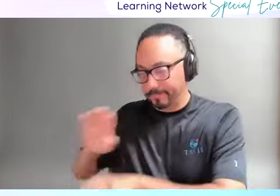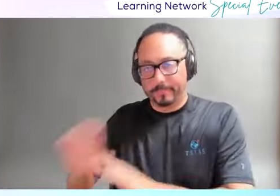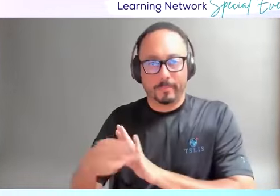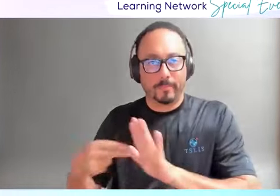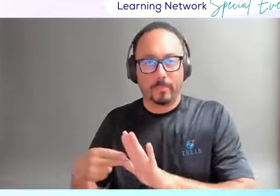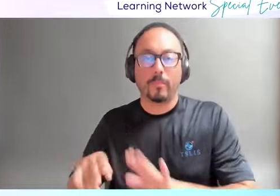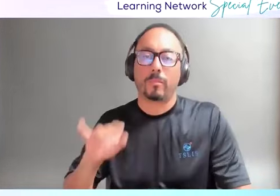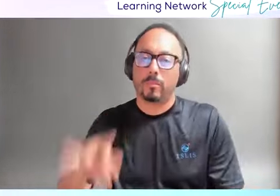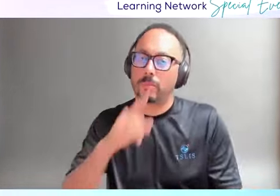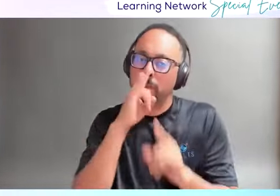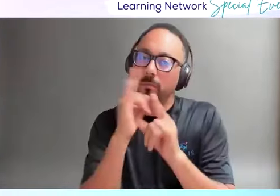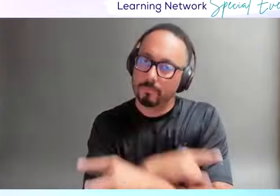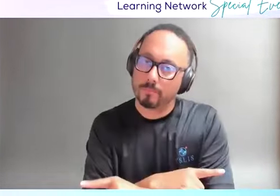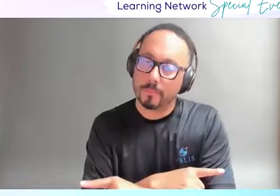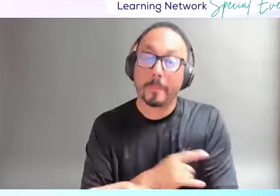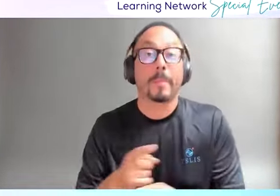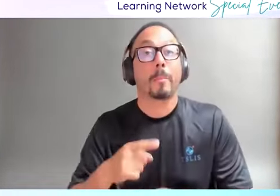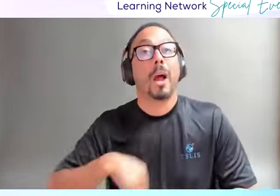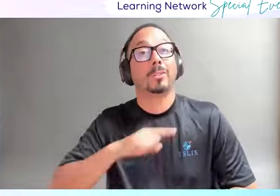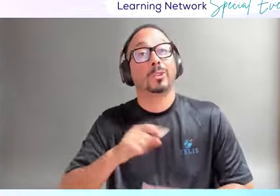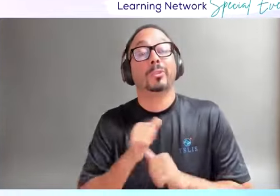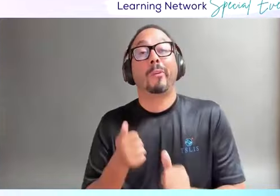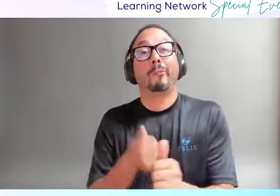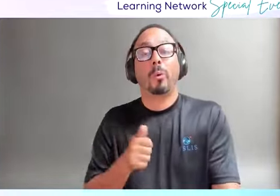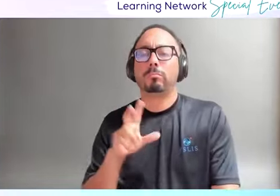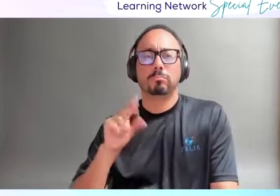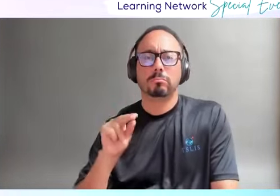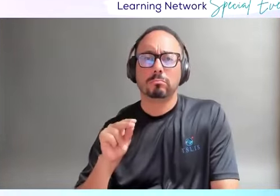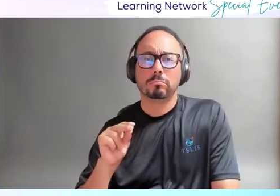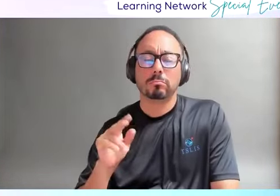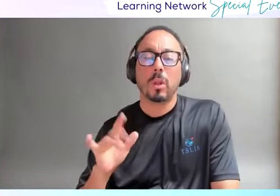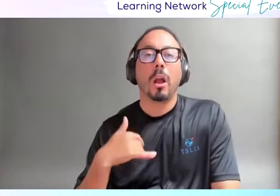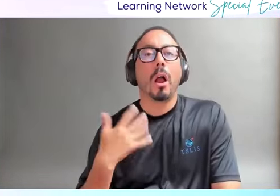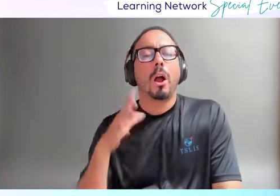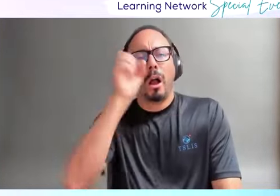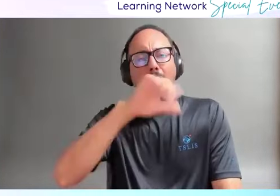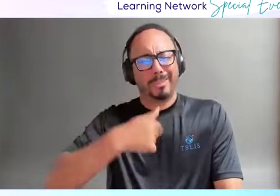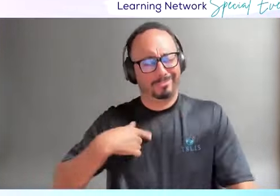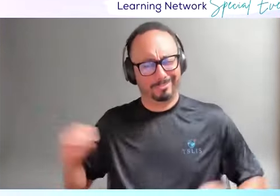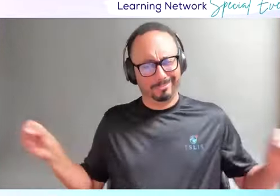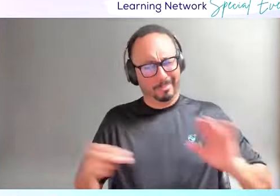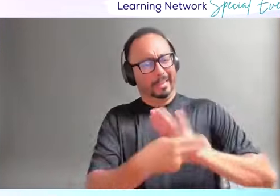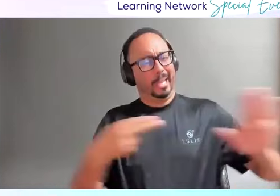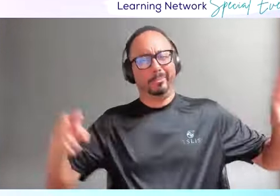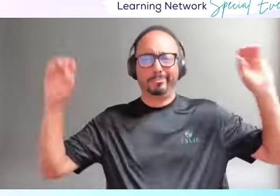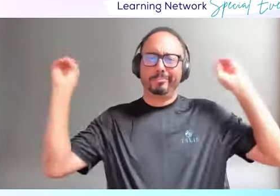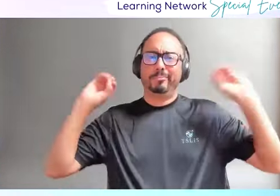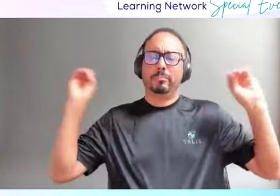not avoid doing, not just assume that we are stigma free, but actually get into the details of that and try